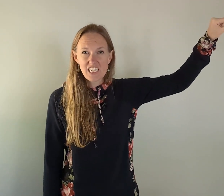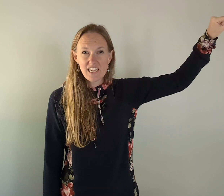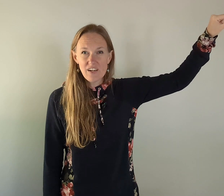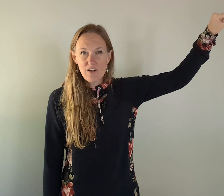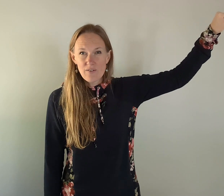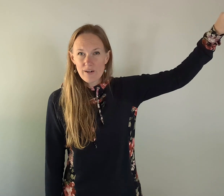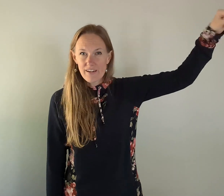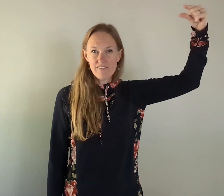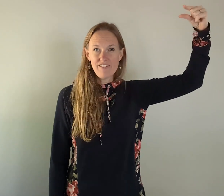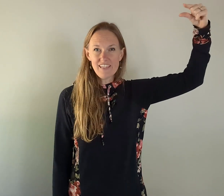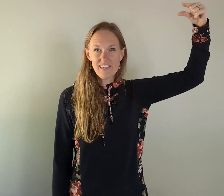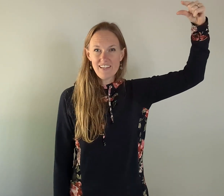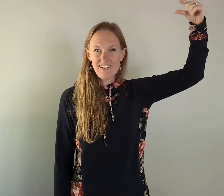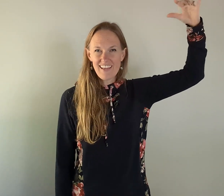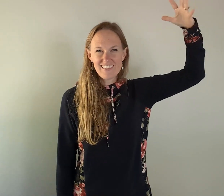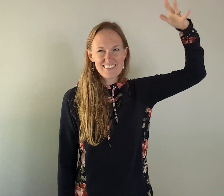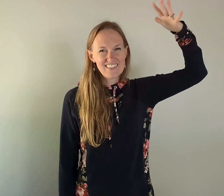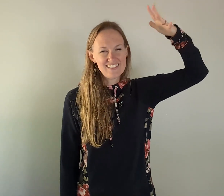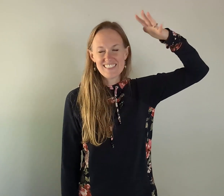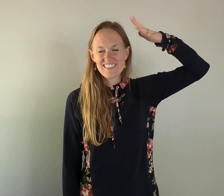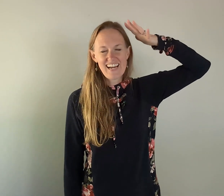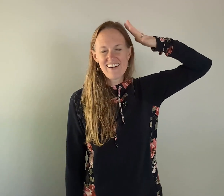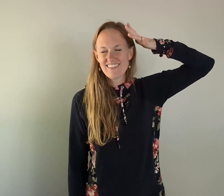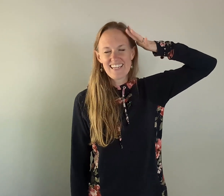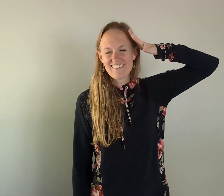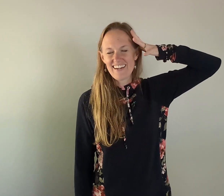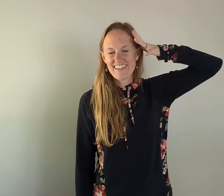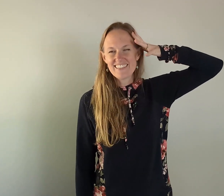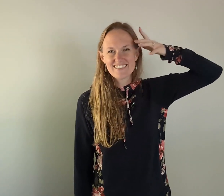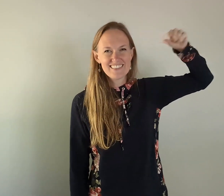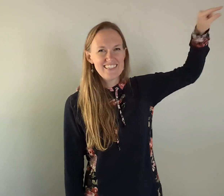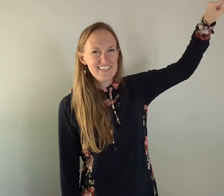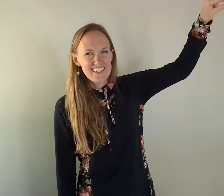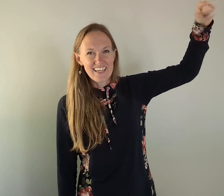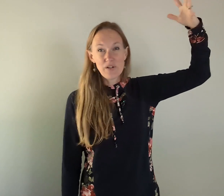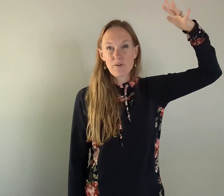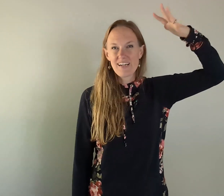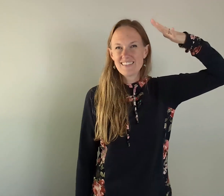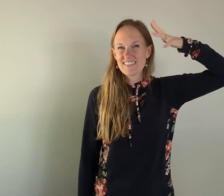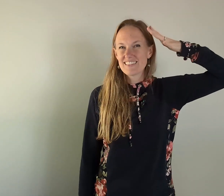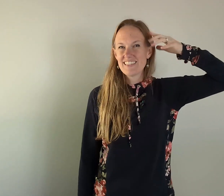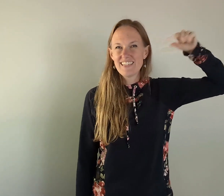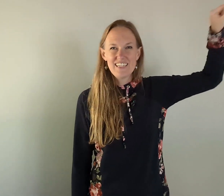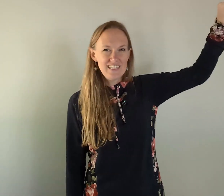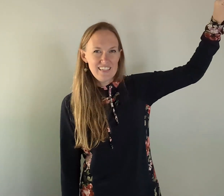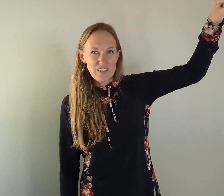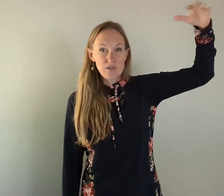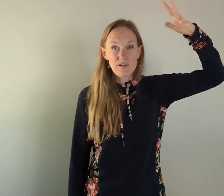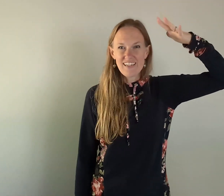G. We're going to flick it in and it's going to just shower down on us. Okay, grace. Grace.